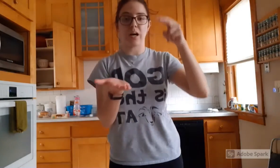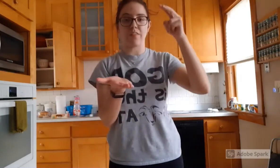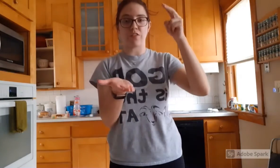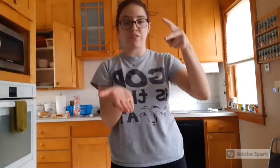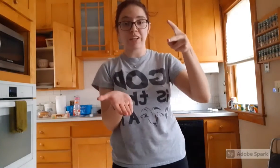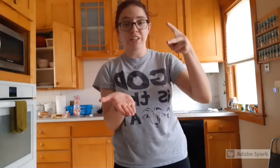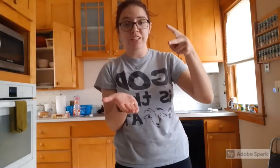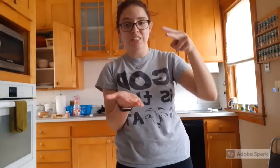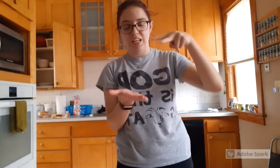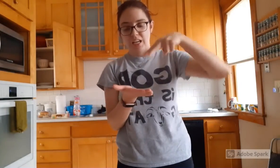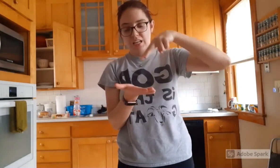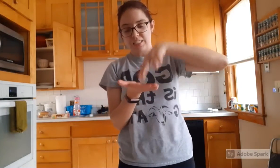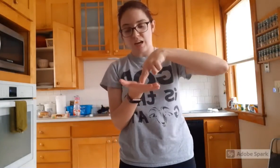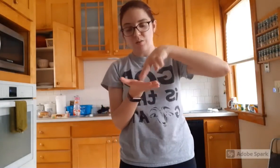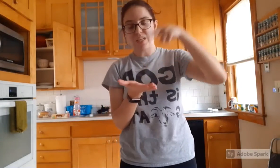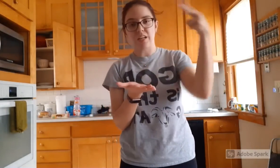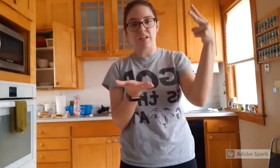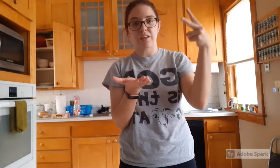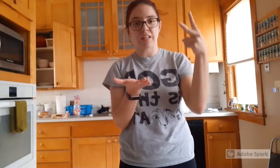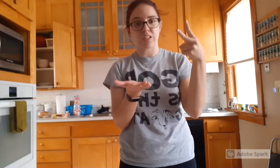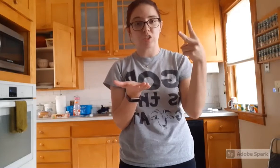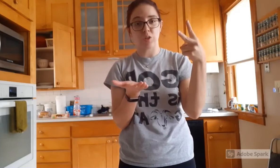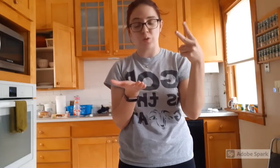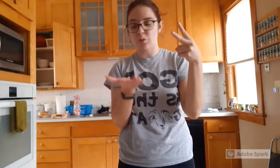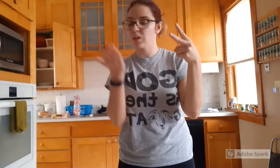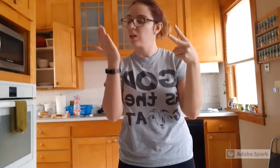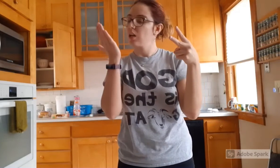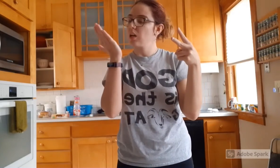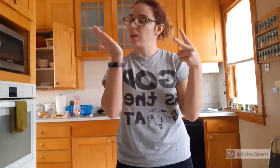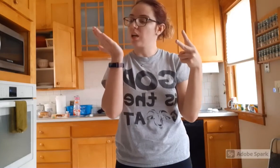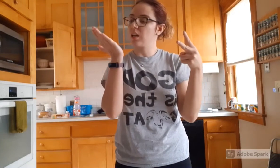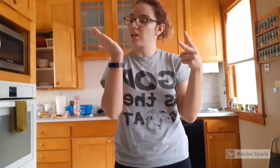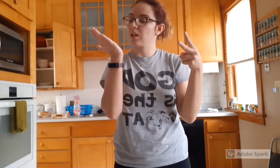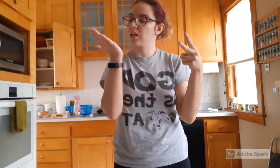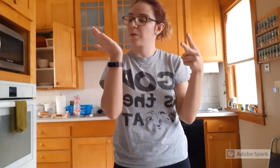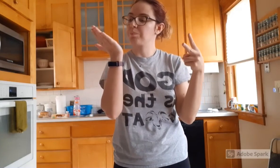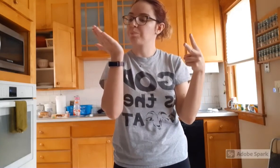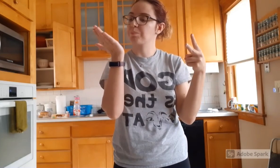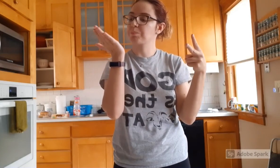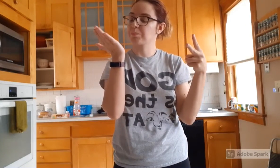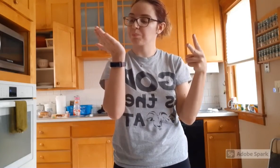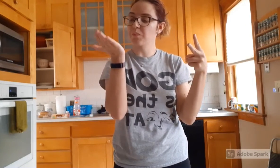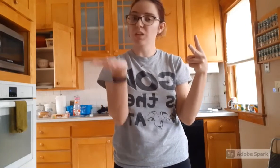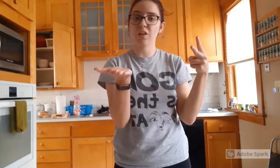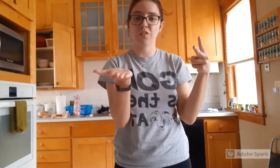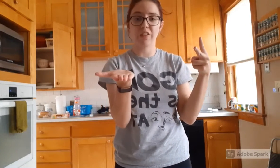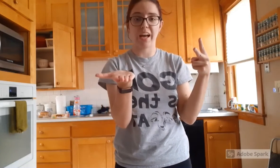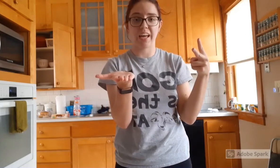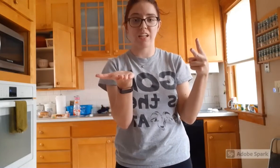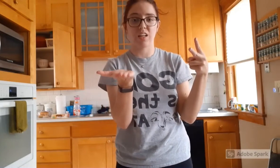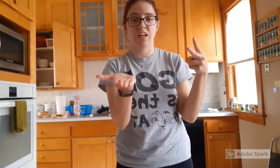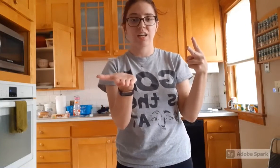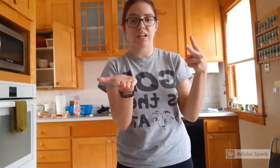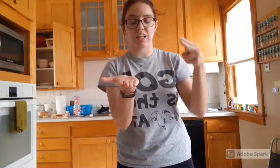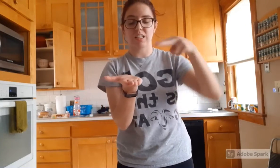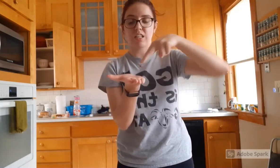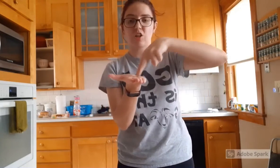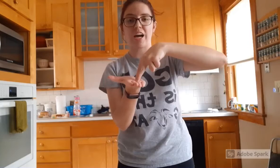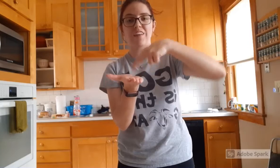your fingers down here like a 2 and your flat hand kind of like this, and you're kind of